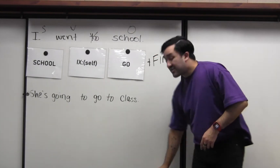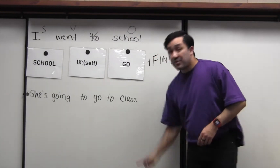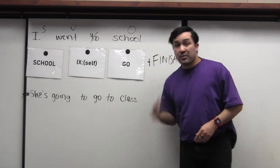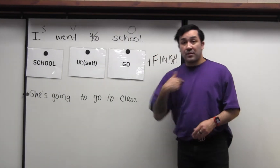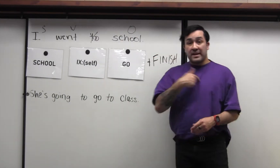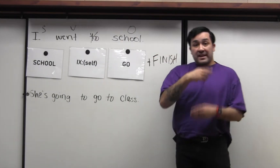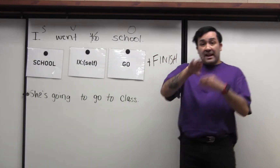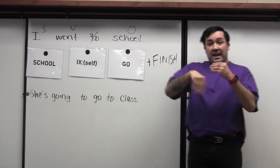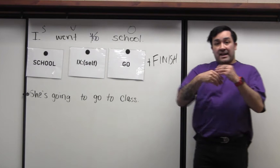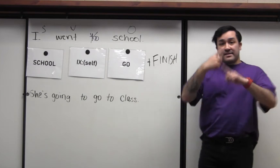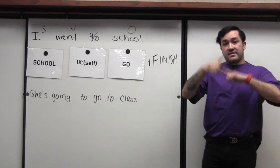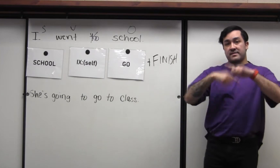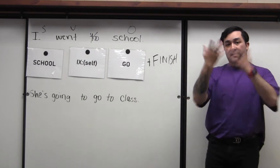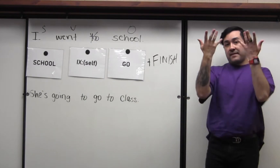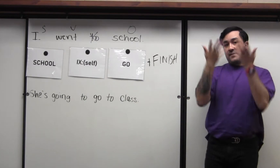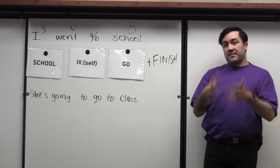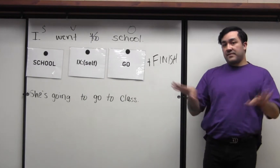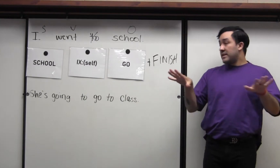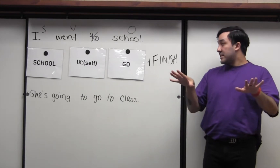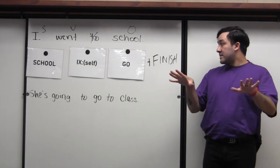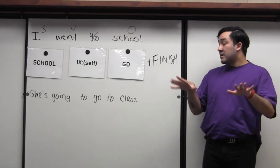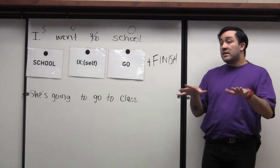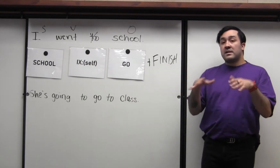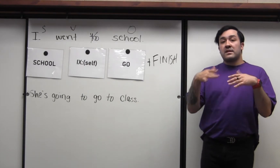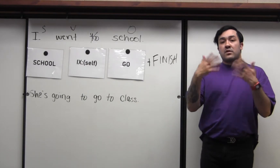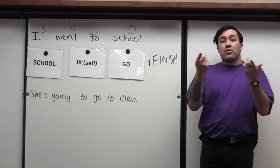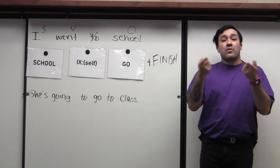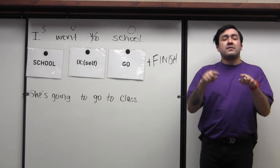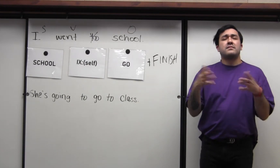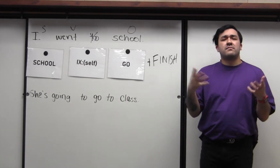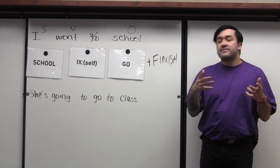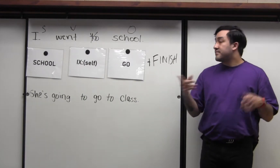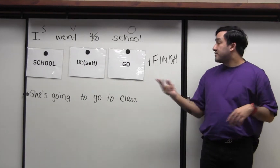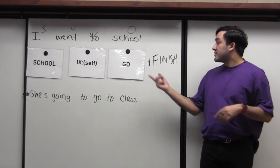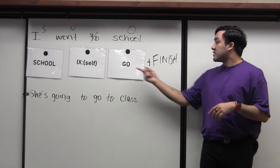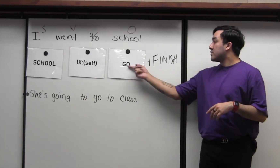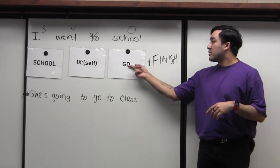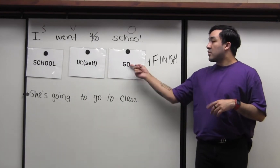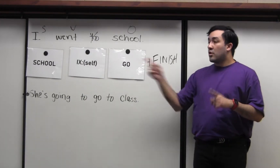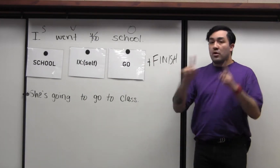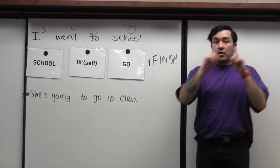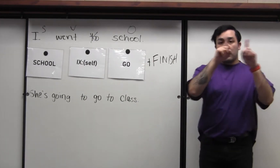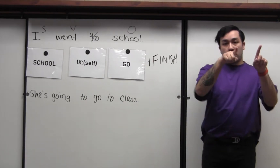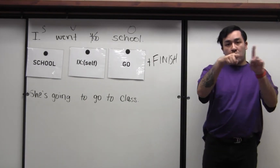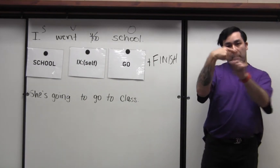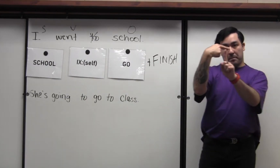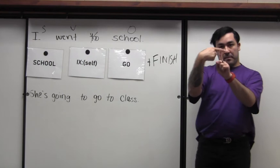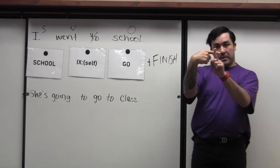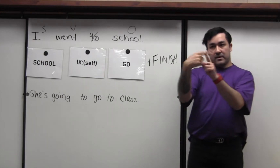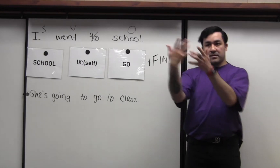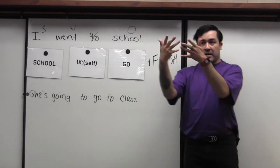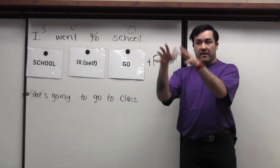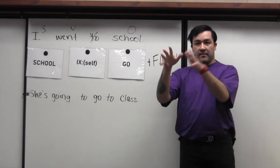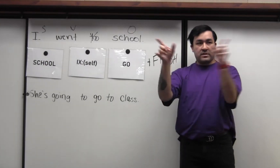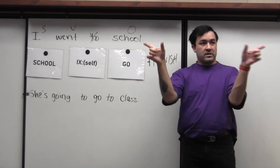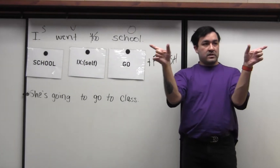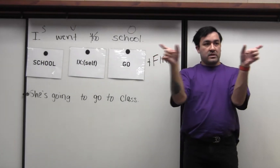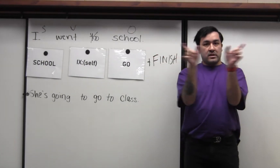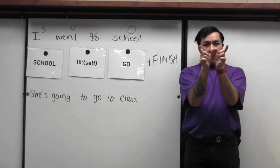finish. So we could add the sign finish, and what's happening is when we add the sign finish